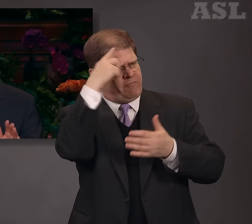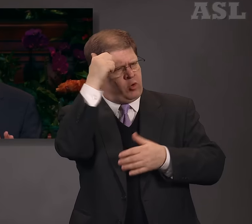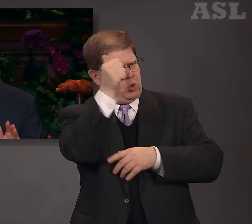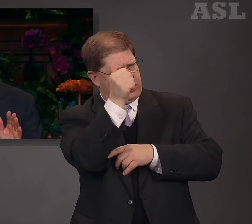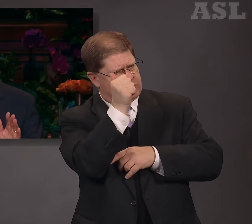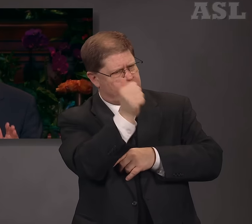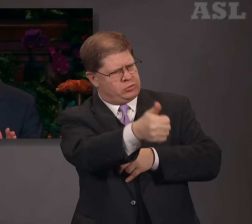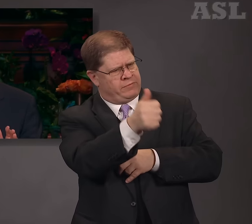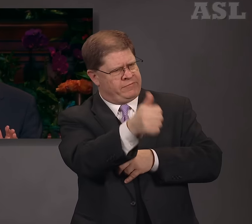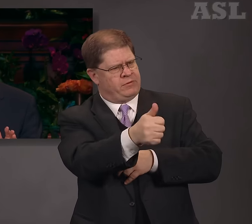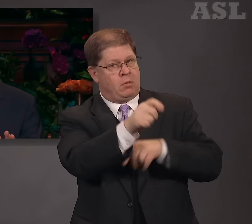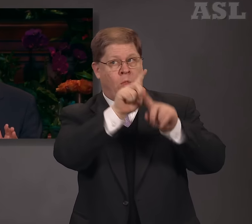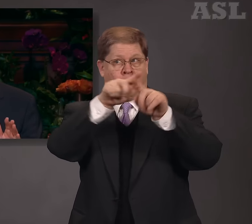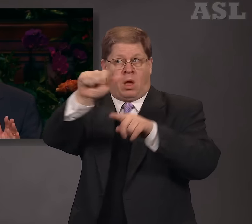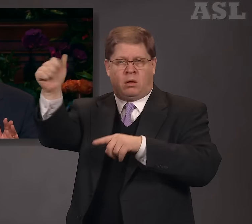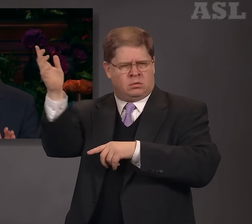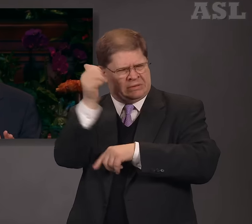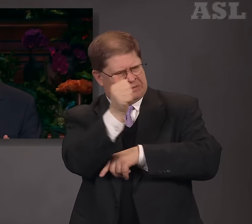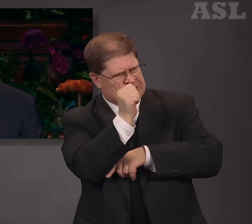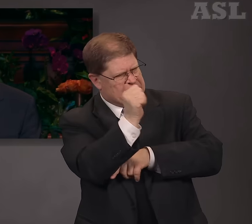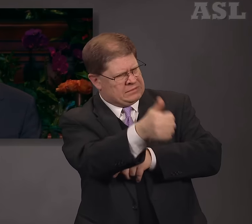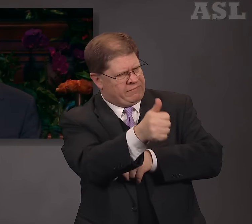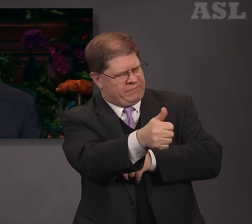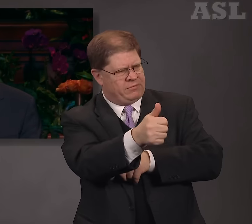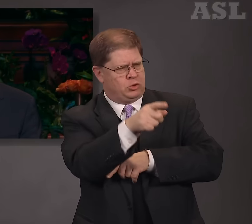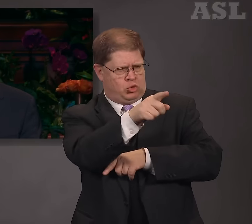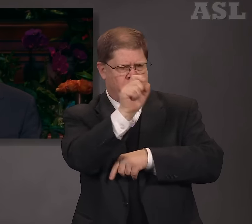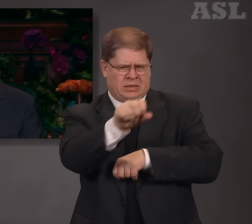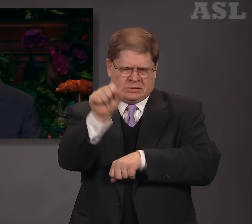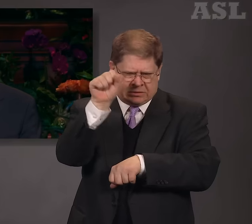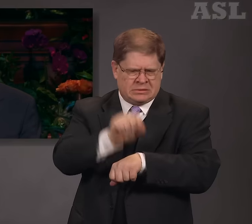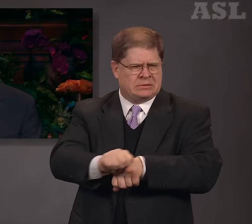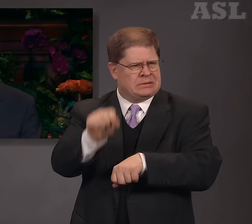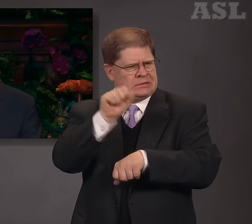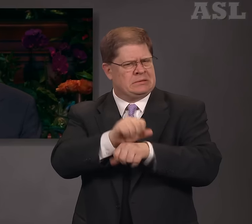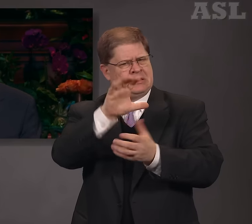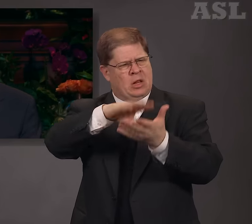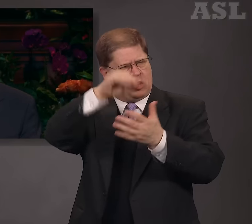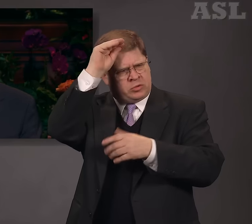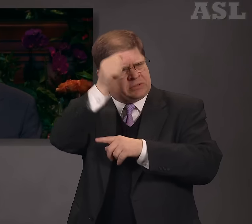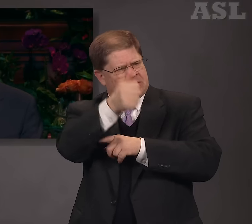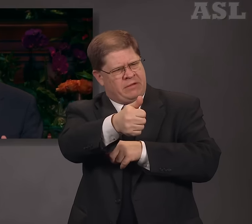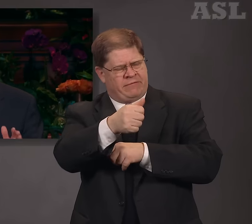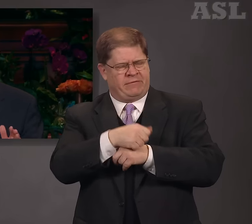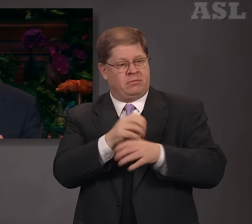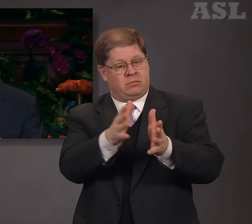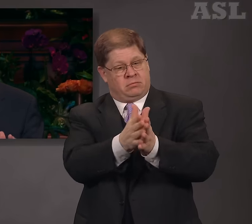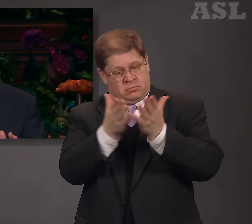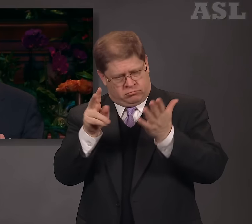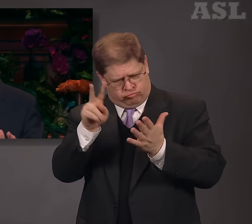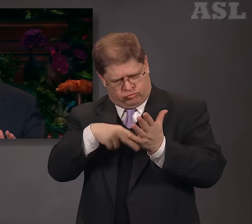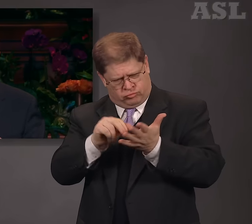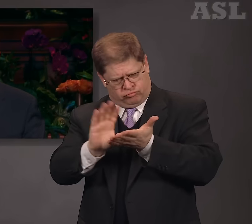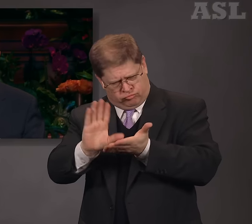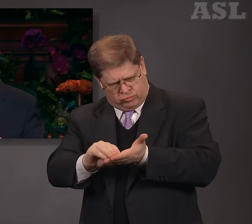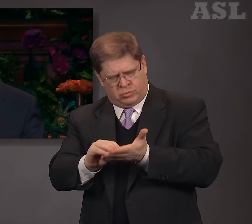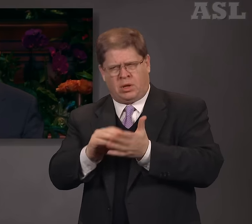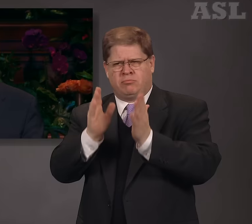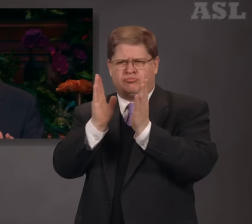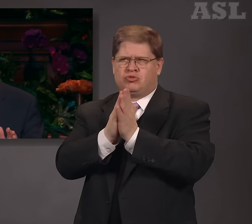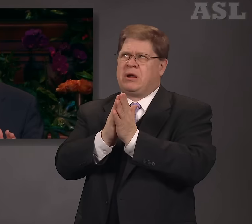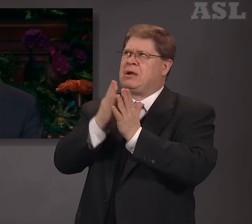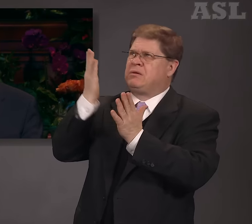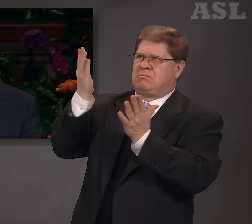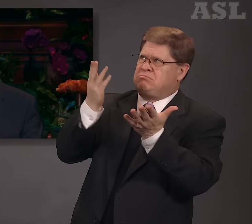know for yourself, but you must put in the effort. You need to read the Book of Mormon and pray to know by the Holy